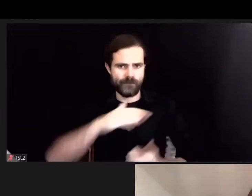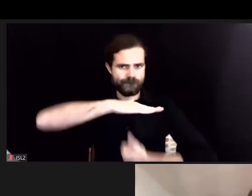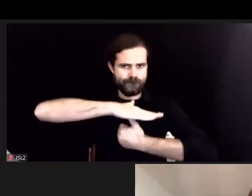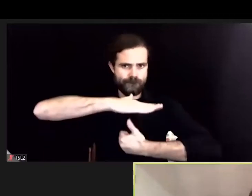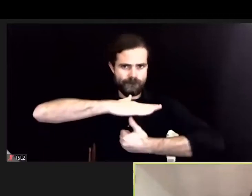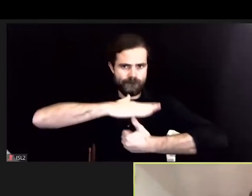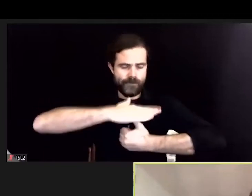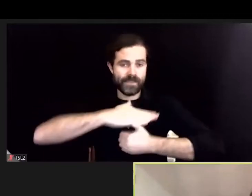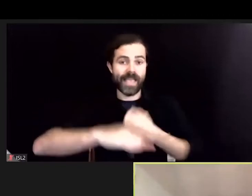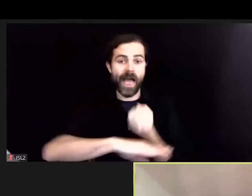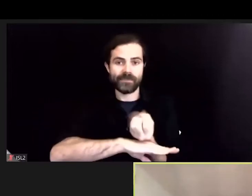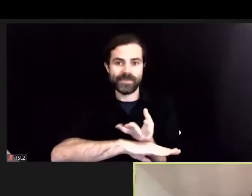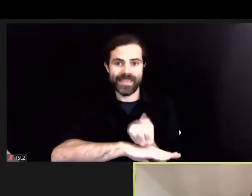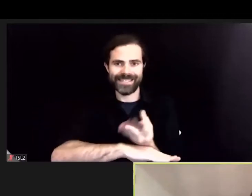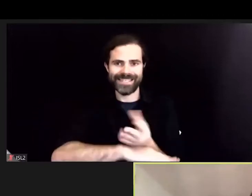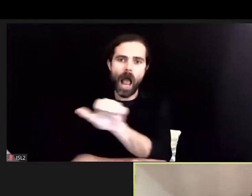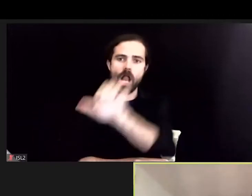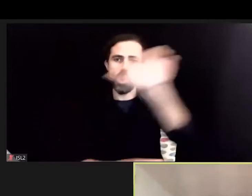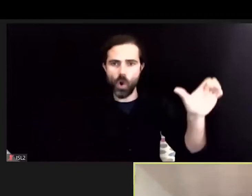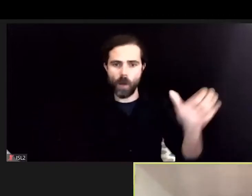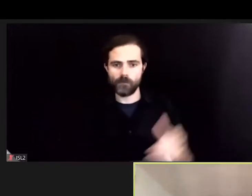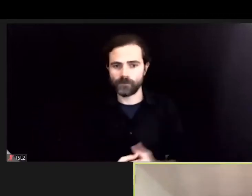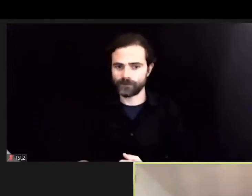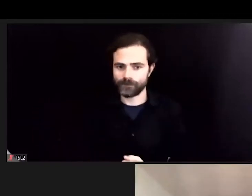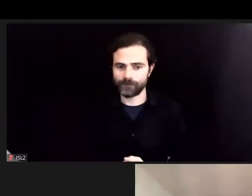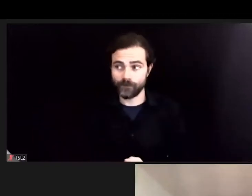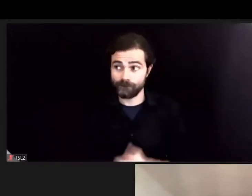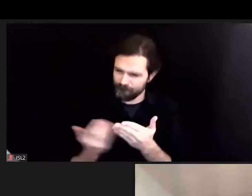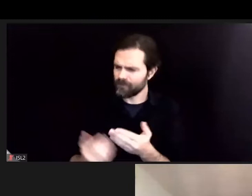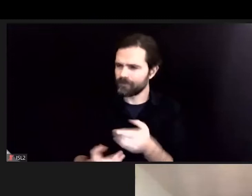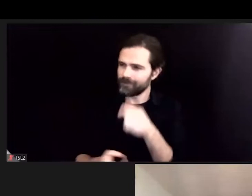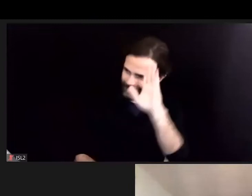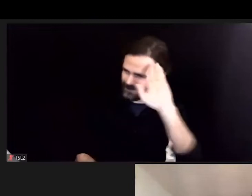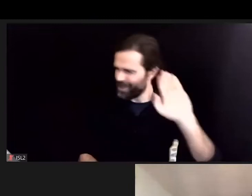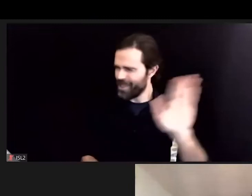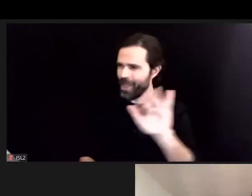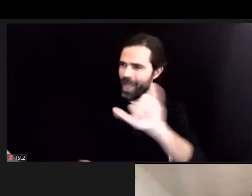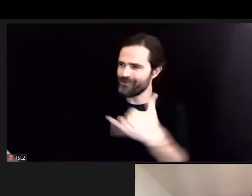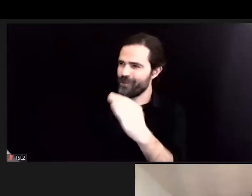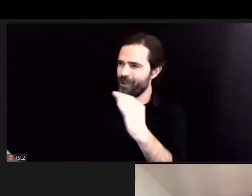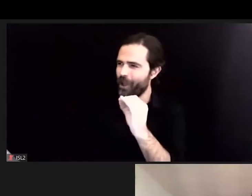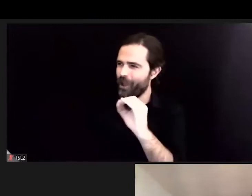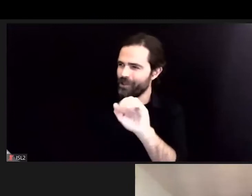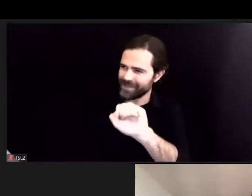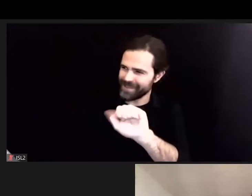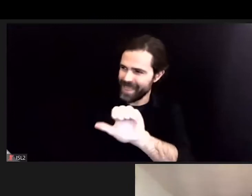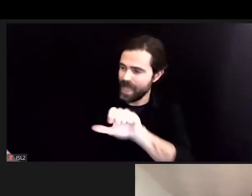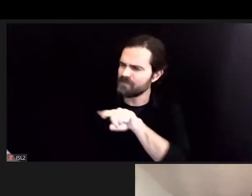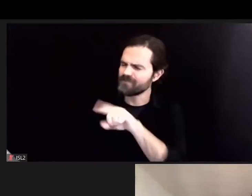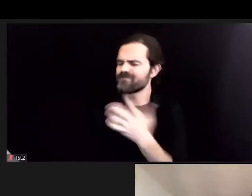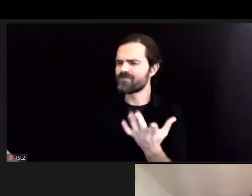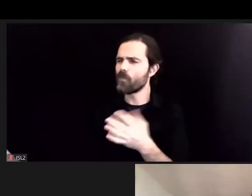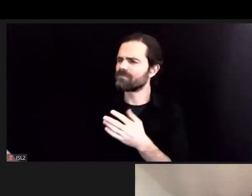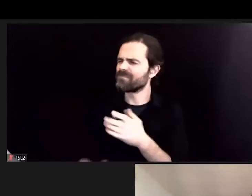Please, good morning, Antonio. Please, could you tell us how ACCESSIBILITECH engage with